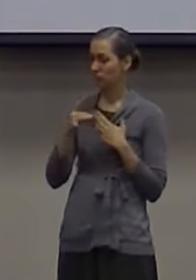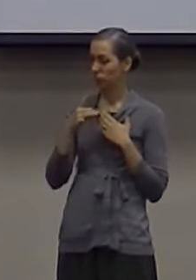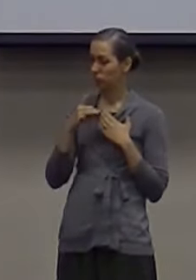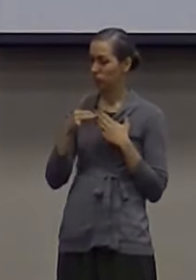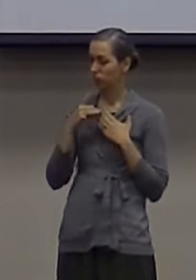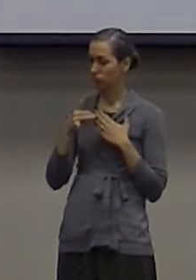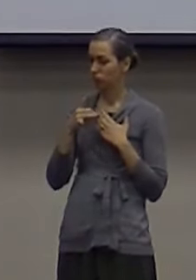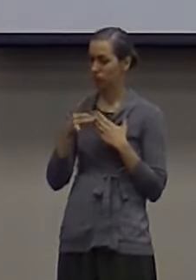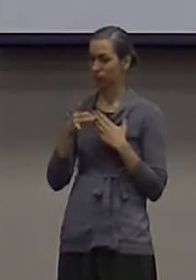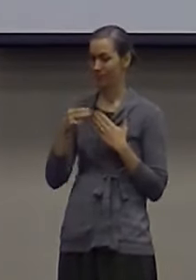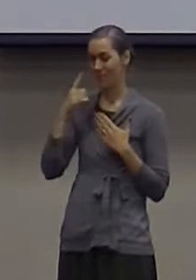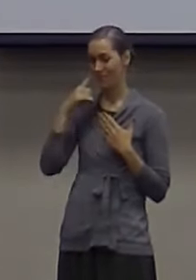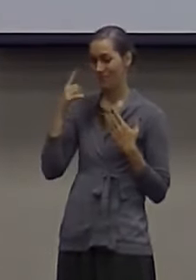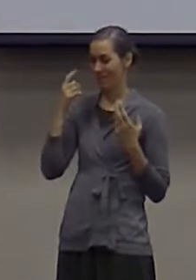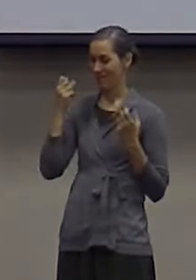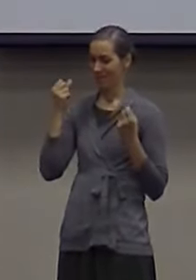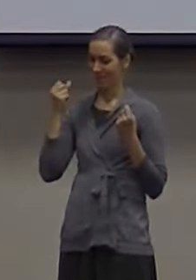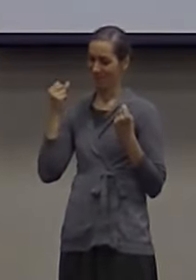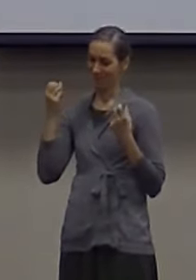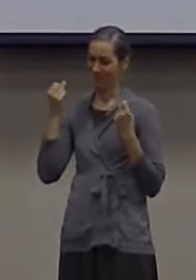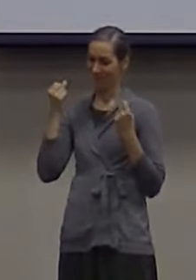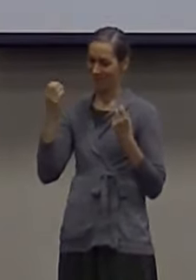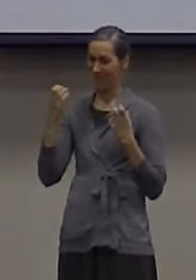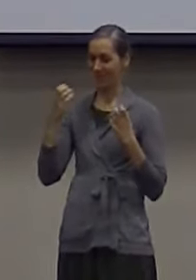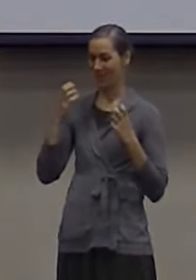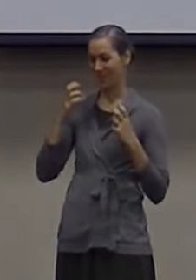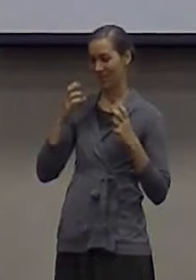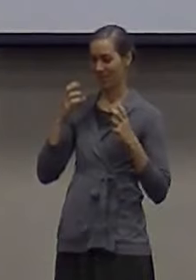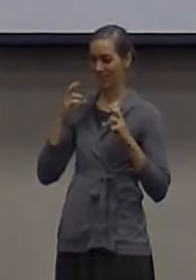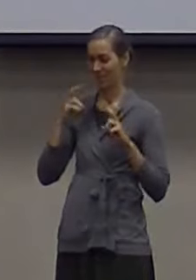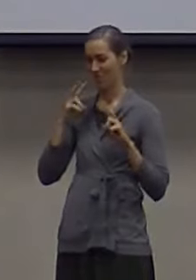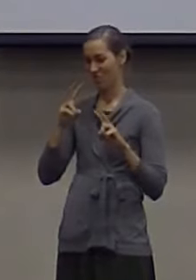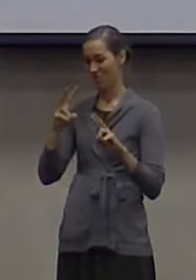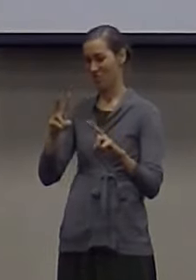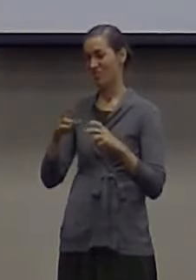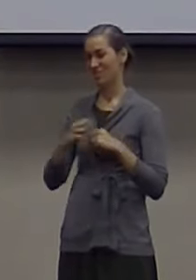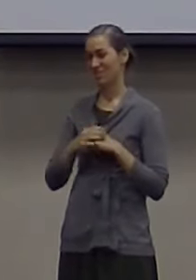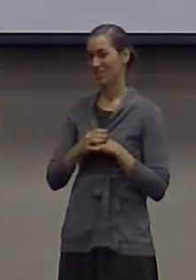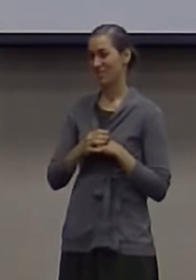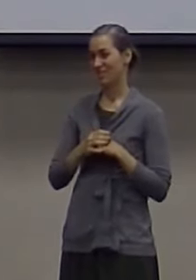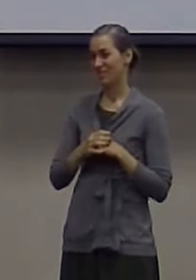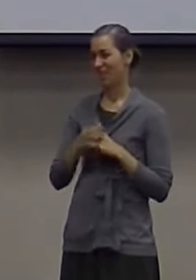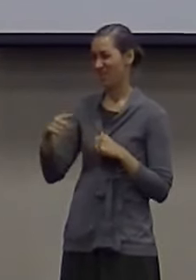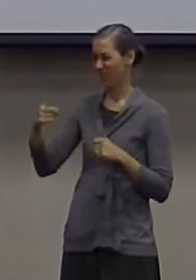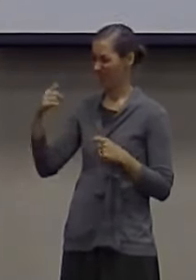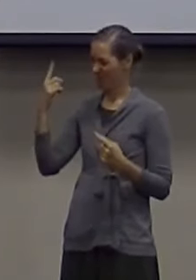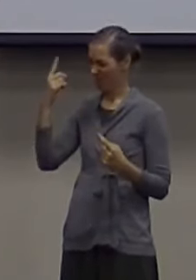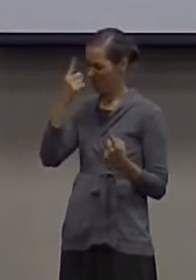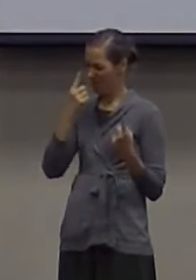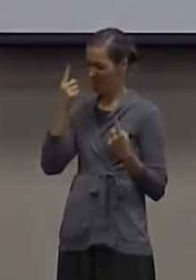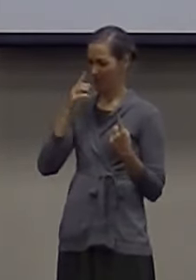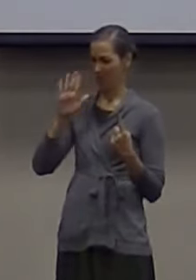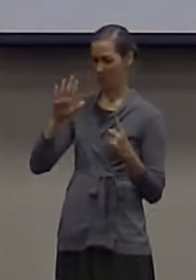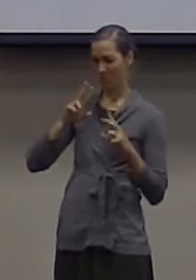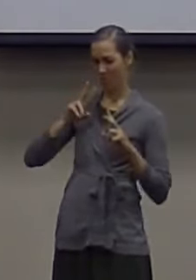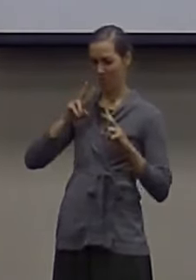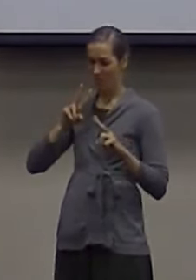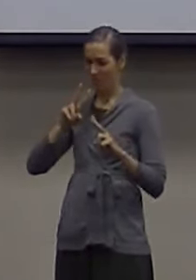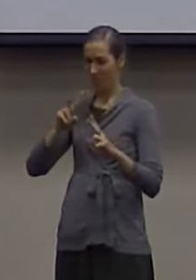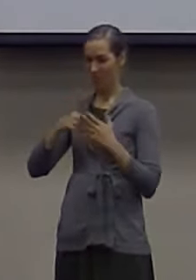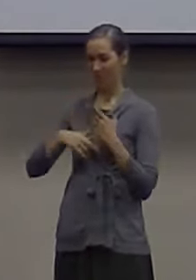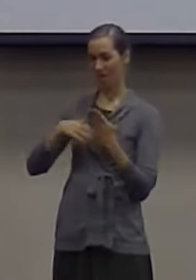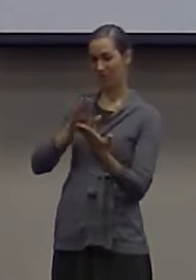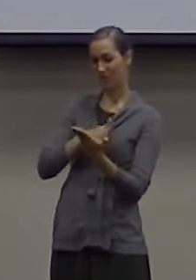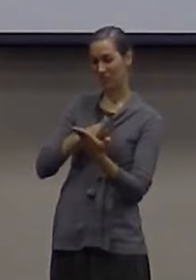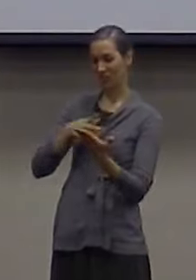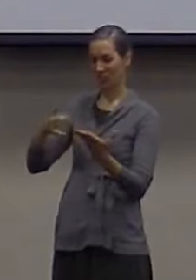and families always, try to figure out what would honor that person, that loved one. And so, have you ever thought about your funeral though, and what songs you would like